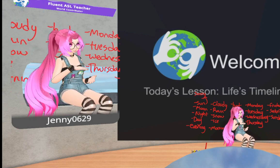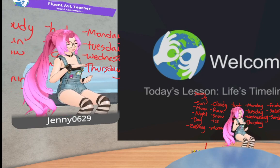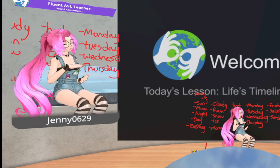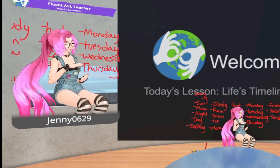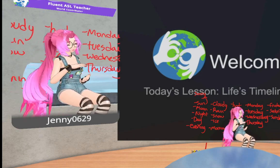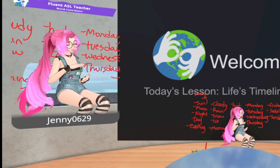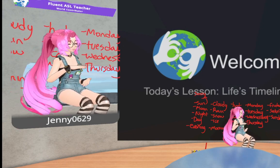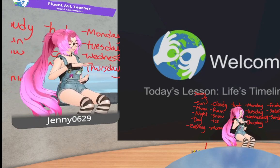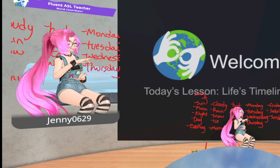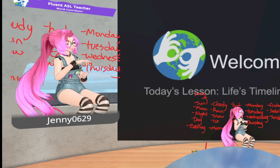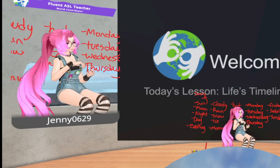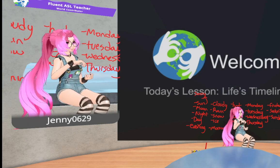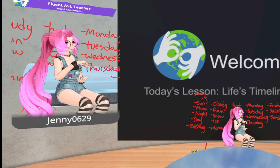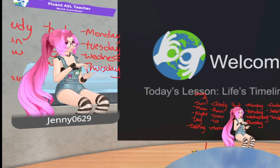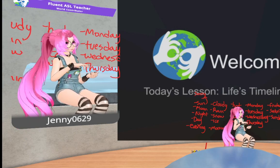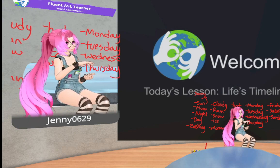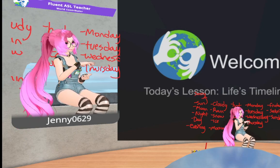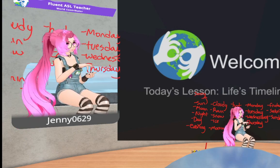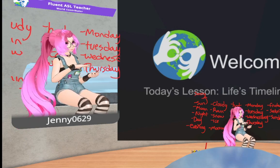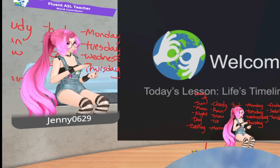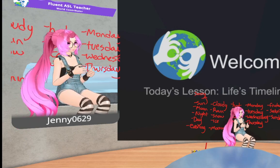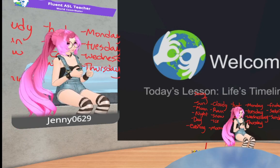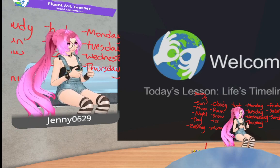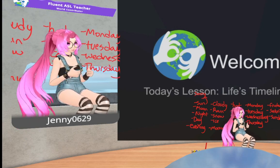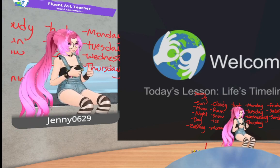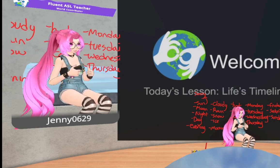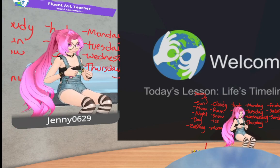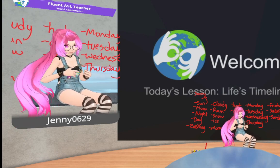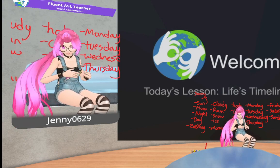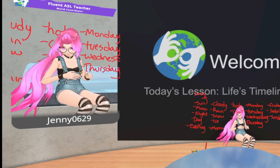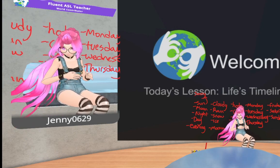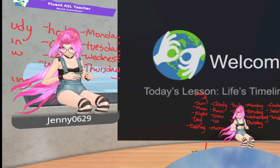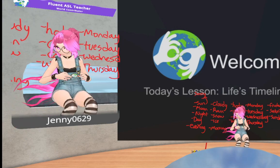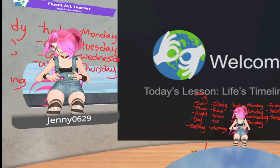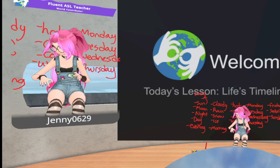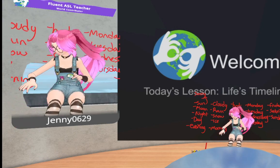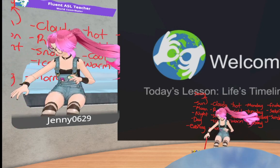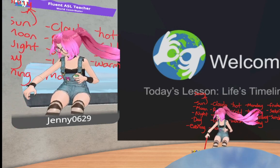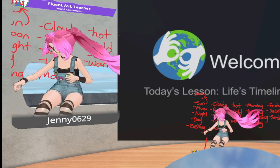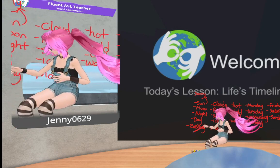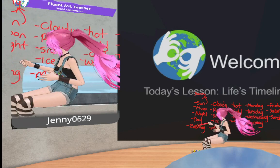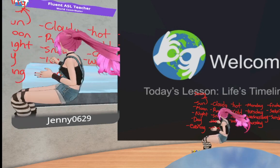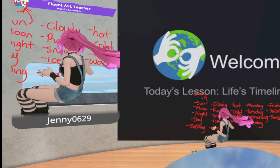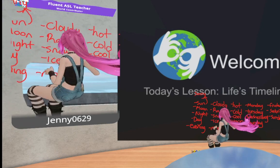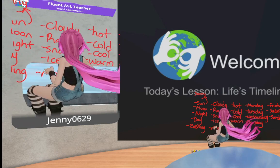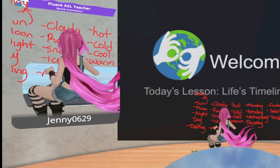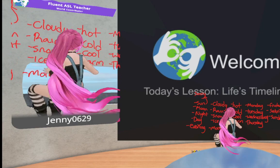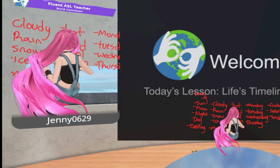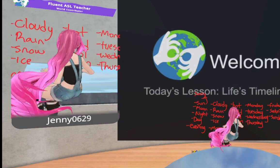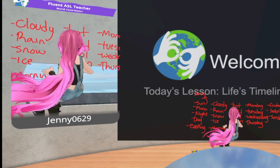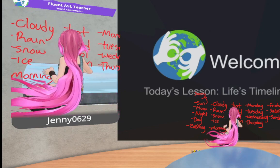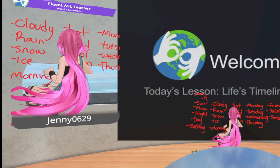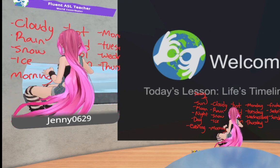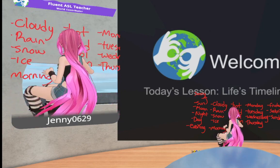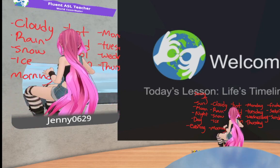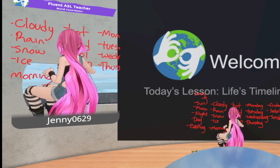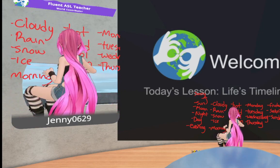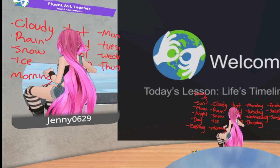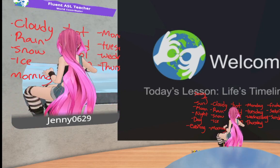in general, it'd be around your chest. Yeah. That's a really good question. I also just remembered another vocab word.